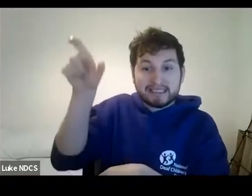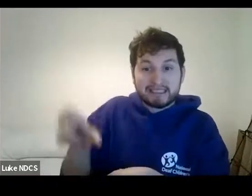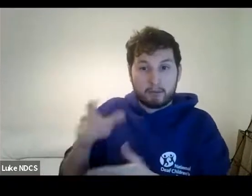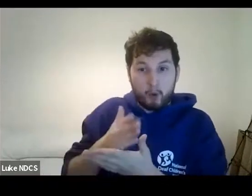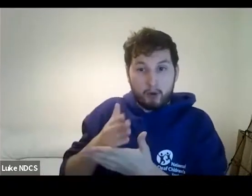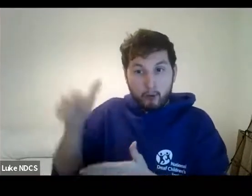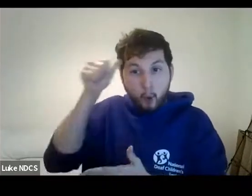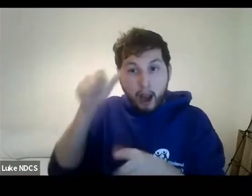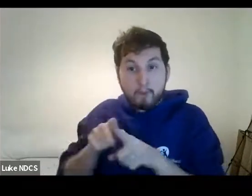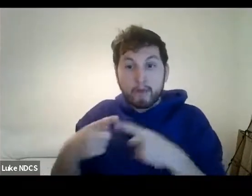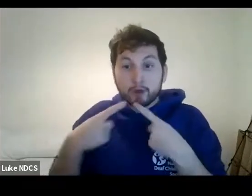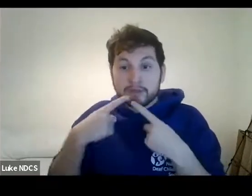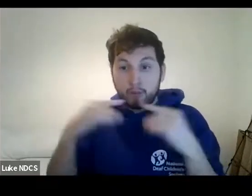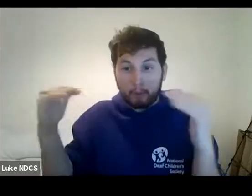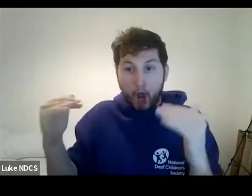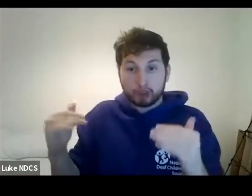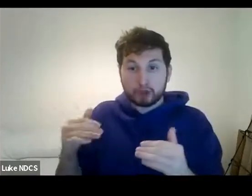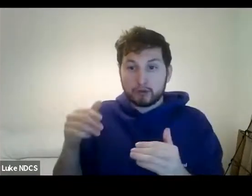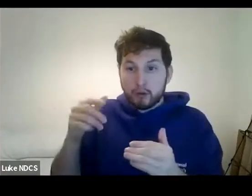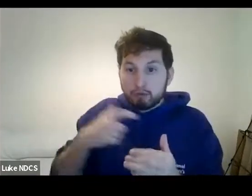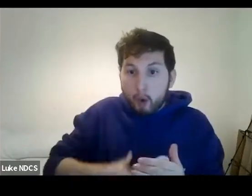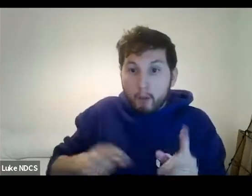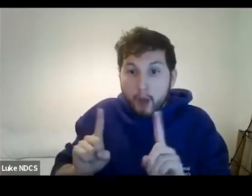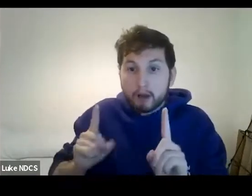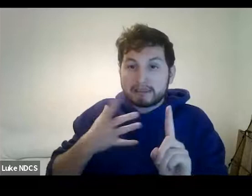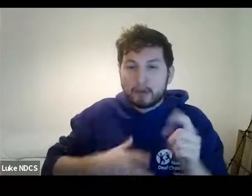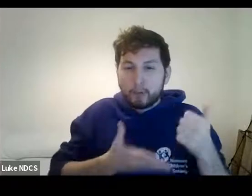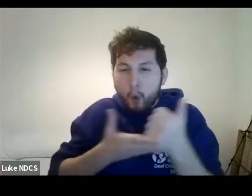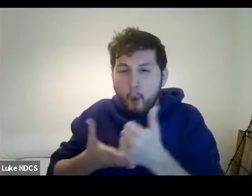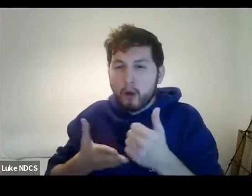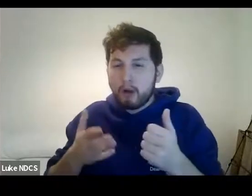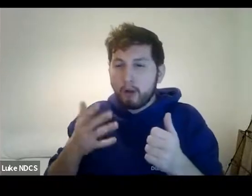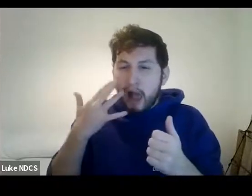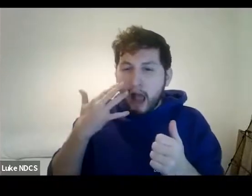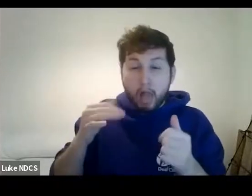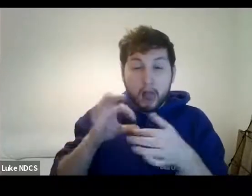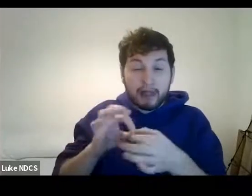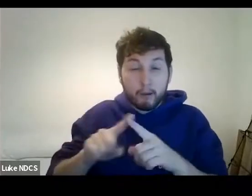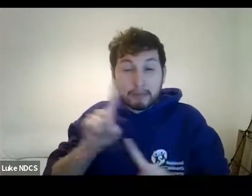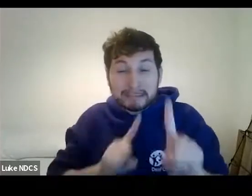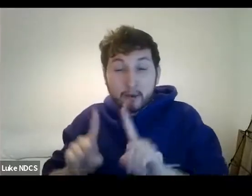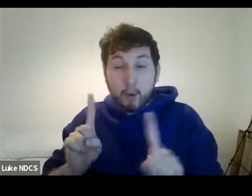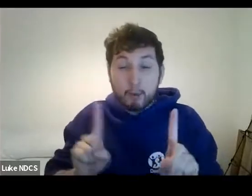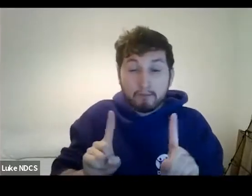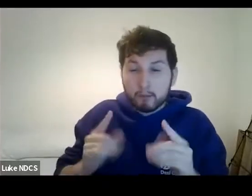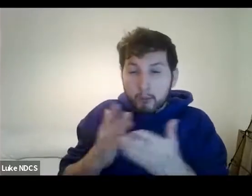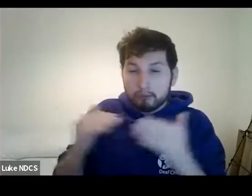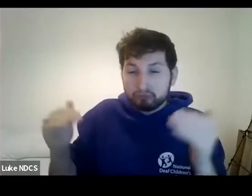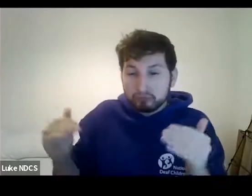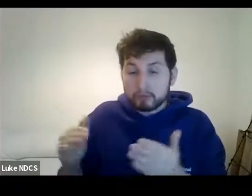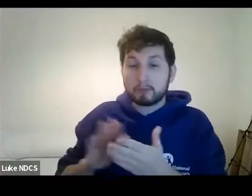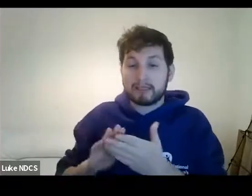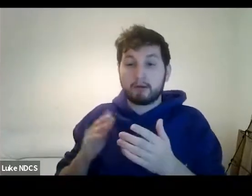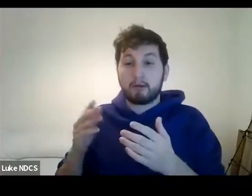to Work is clear. And also it's important to make sure that the person that Access to Work contact from your organisation, for example,